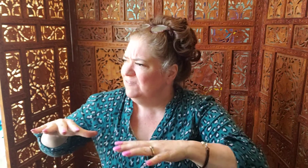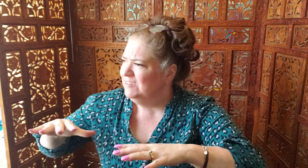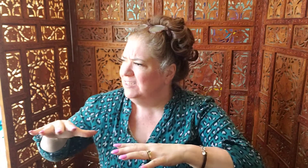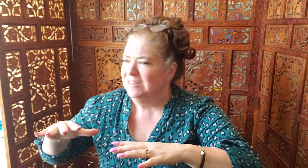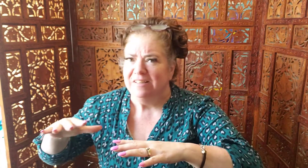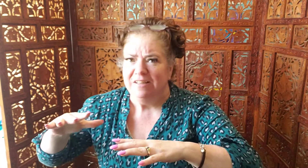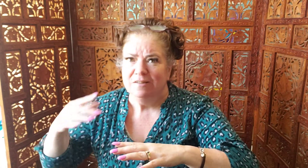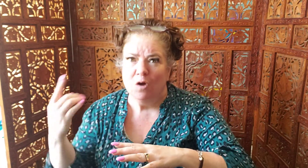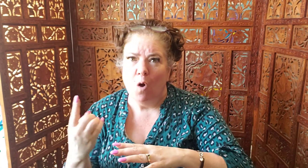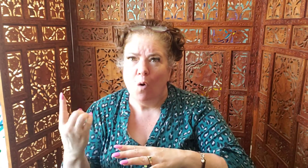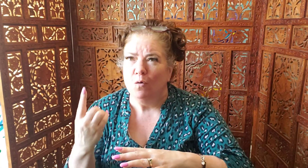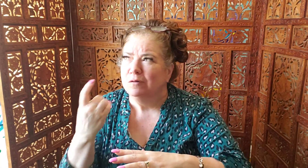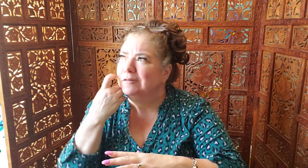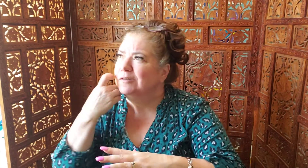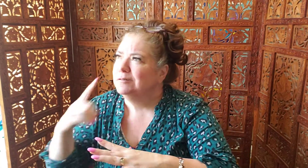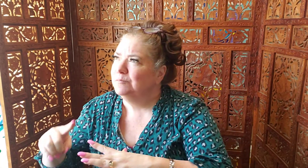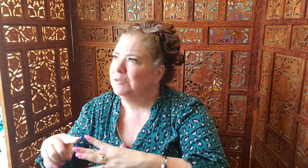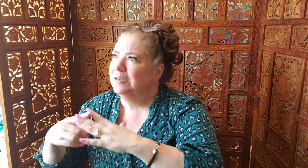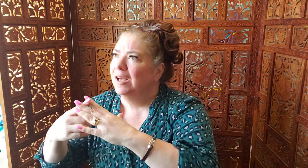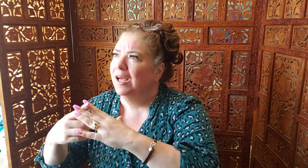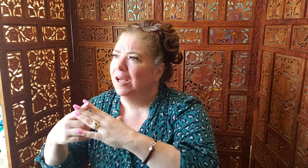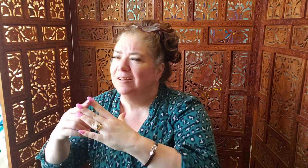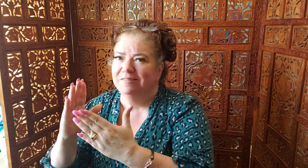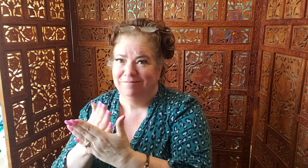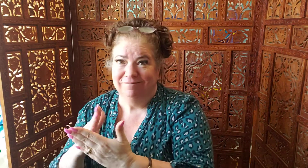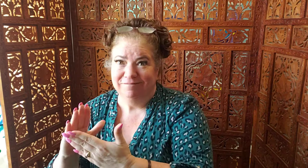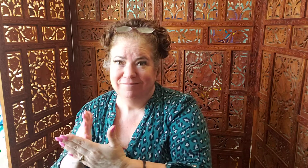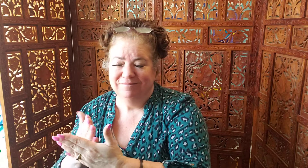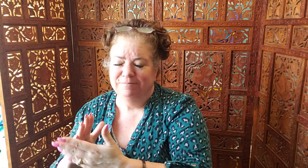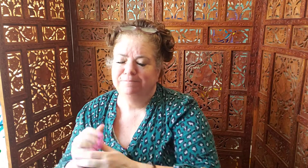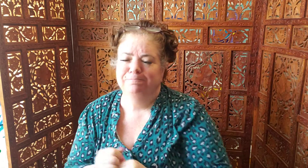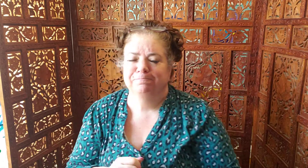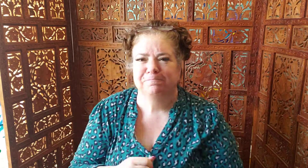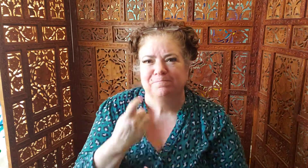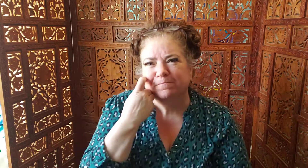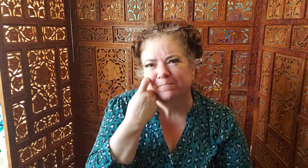Edges are blurring. At the last lecture, I left you with this song.